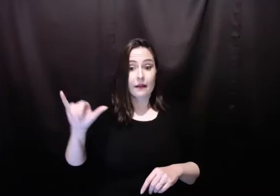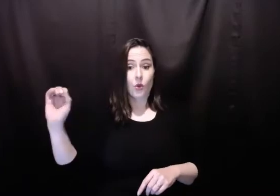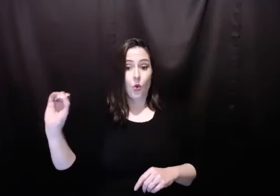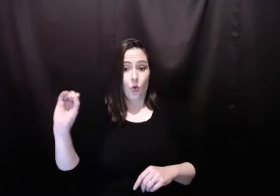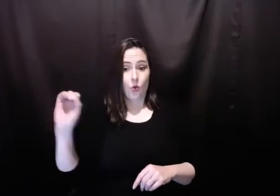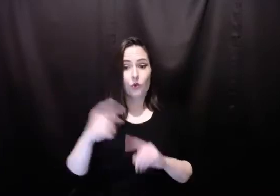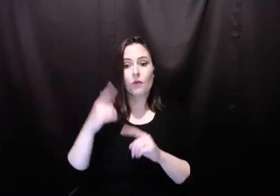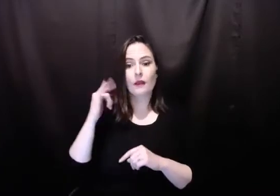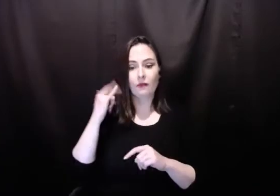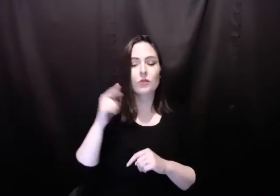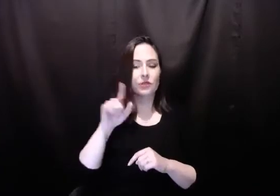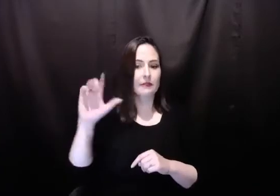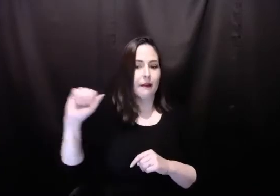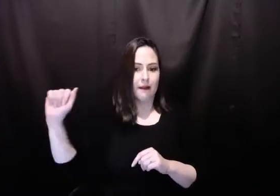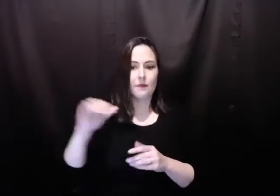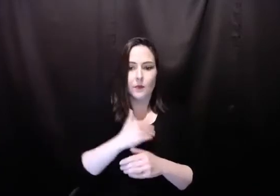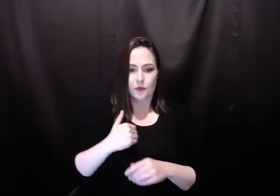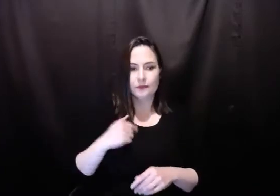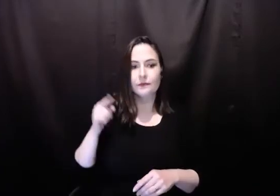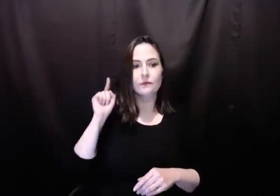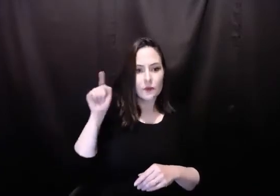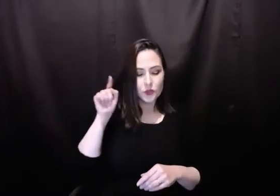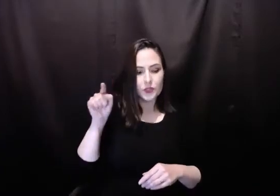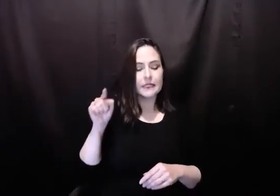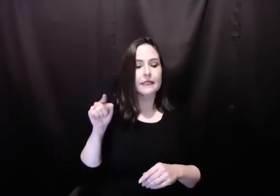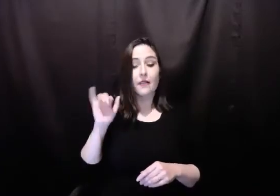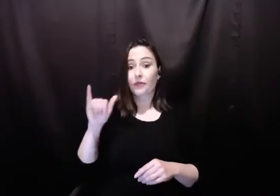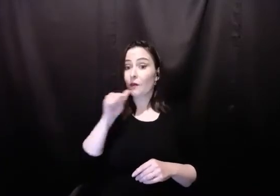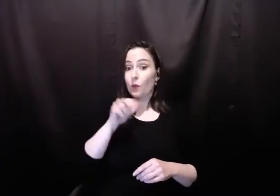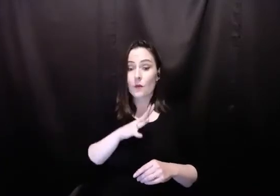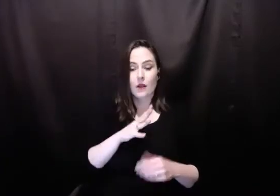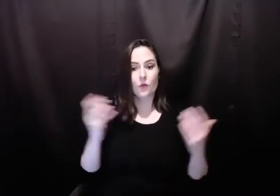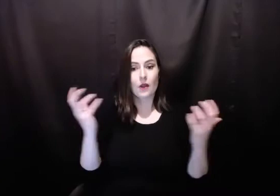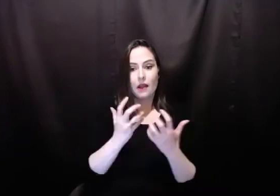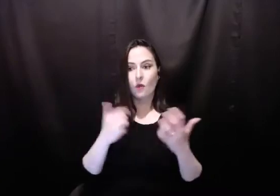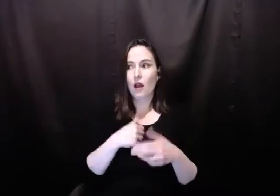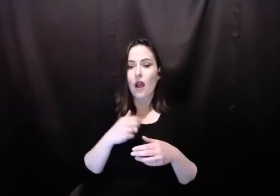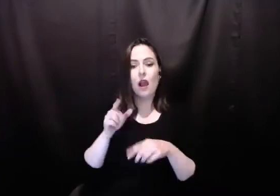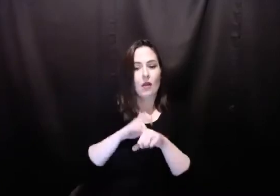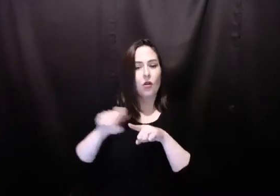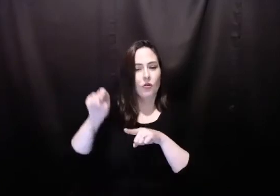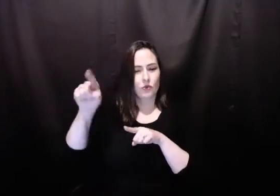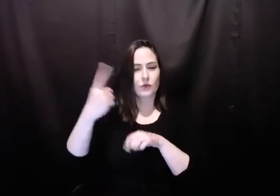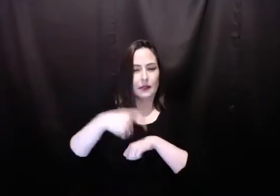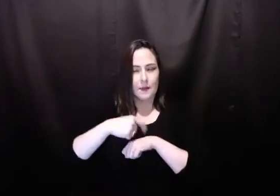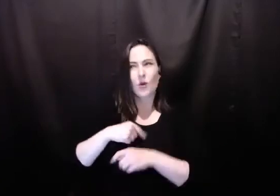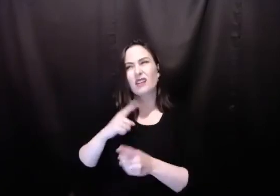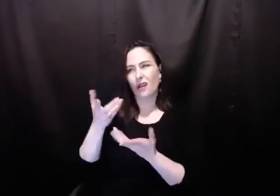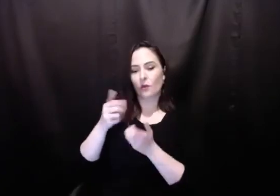Well, I spoke with her once, and she said the most brilliant thing to me. She was on her way to Las Vegas. We were leaving Ocean City, Maryland from